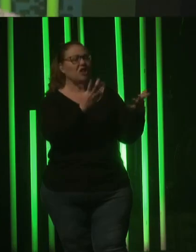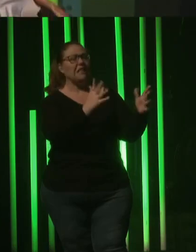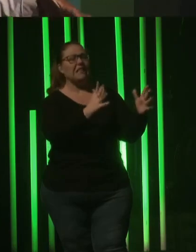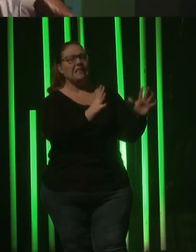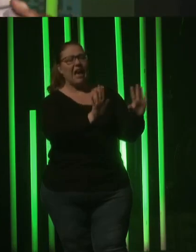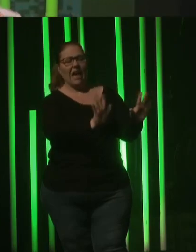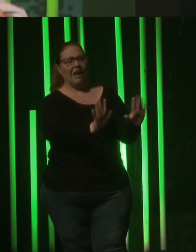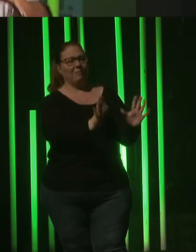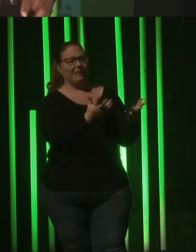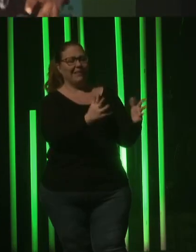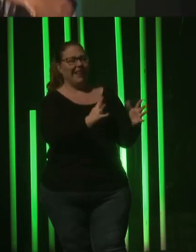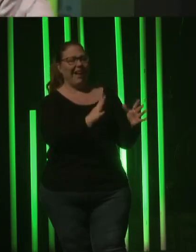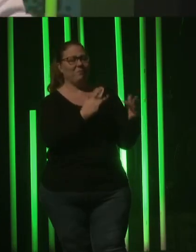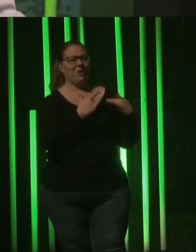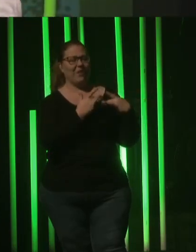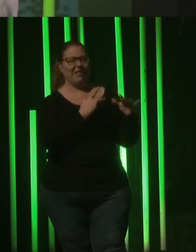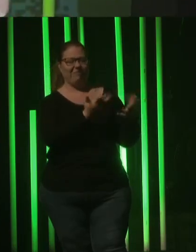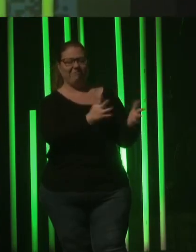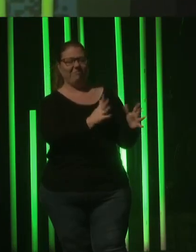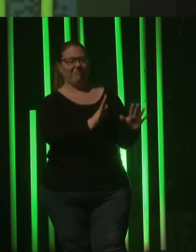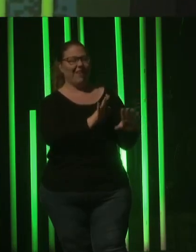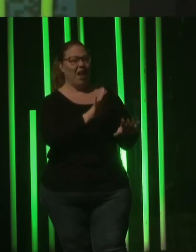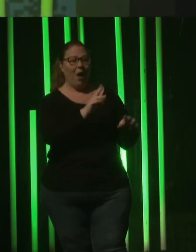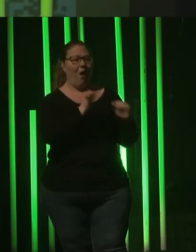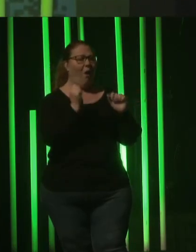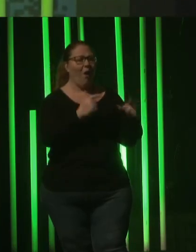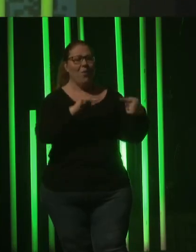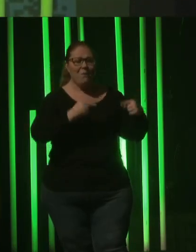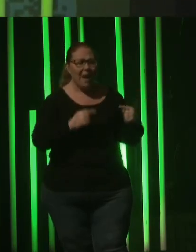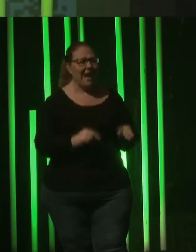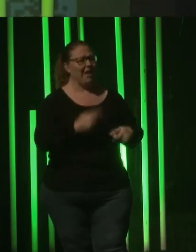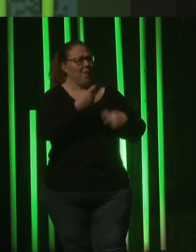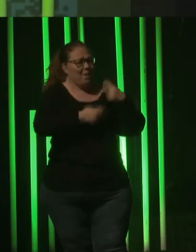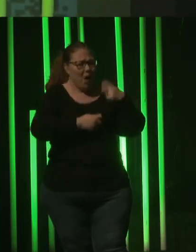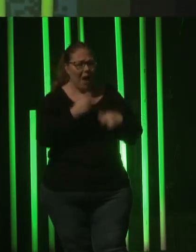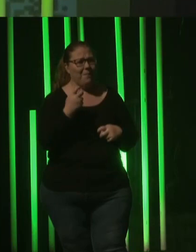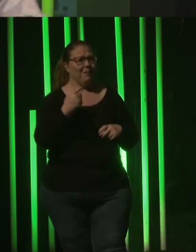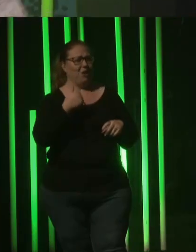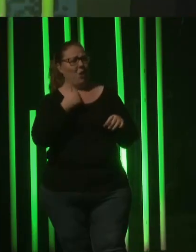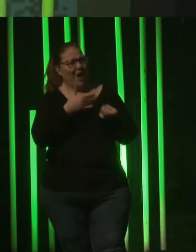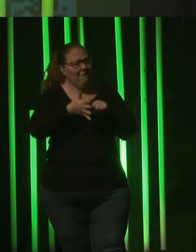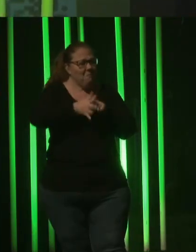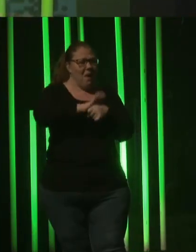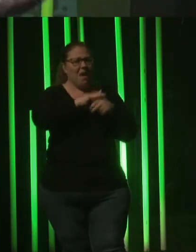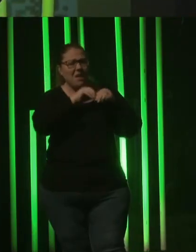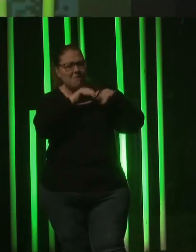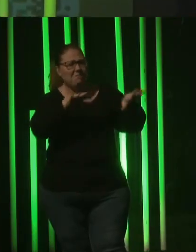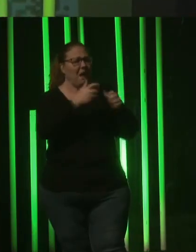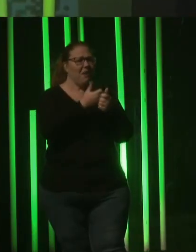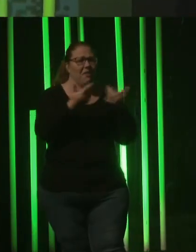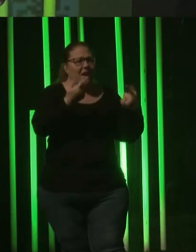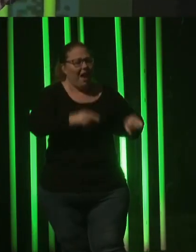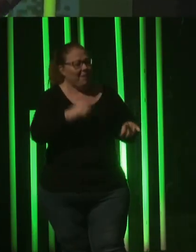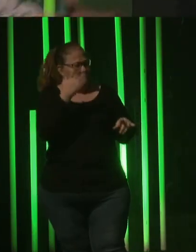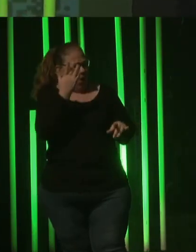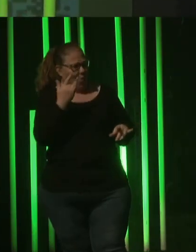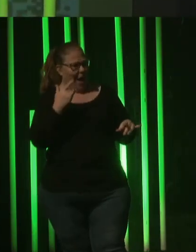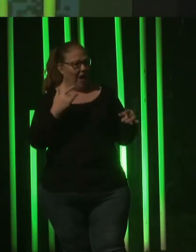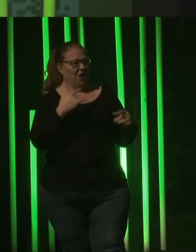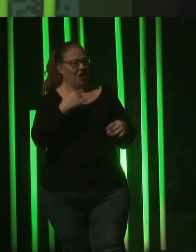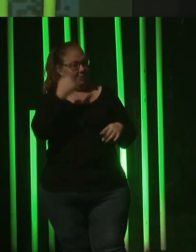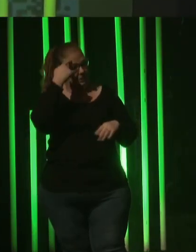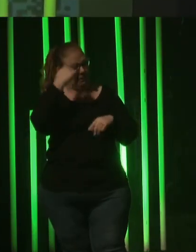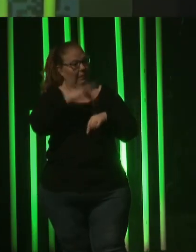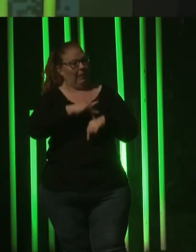You've got to stop worrying about all of your pain and your problems. And you've got pandemics. You got everything going on. Why are you so stuck in